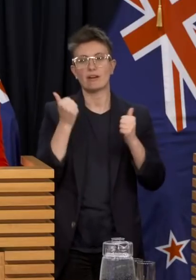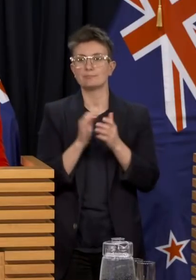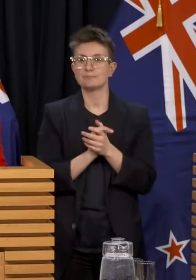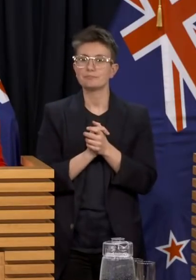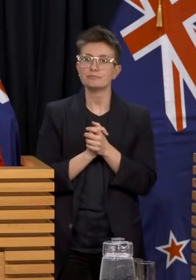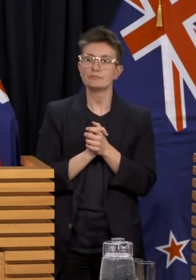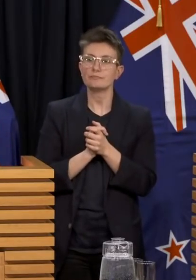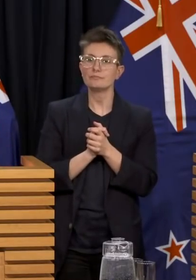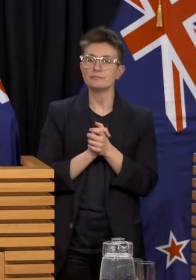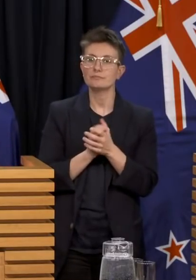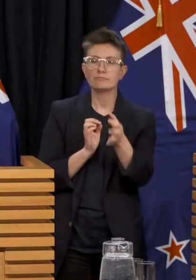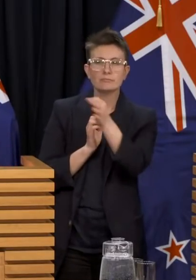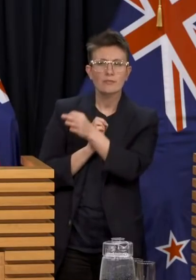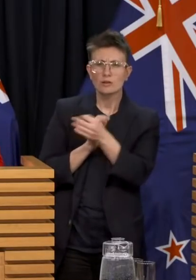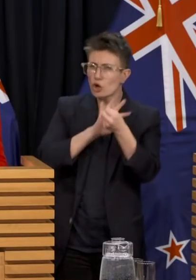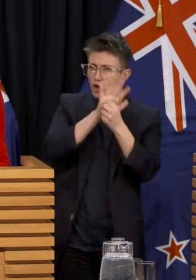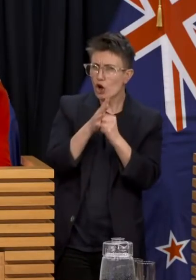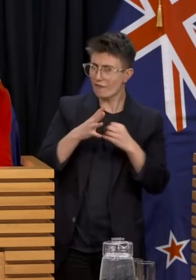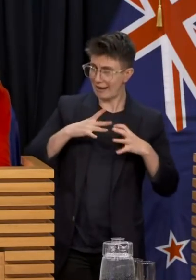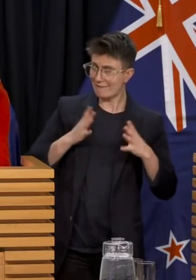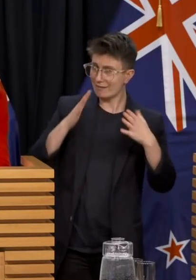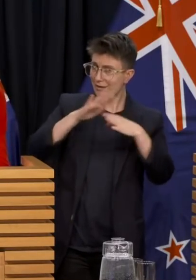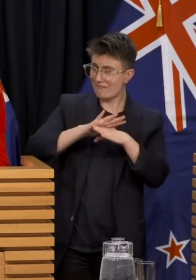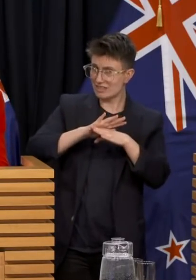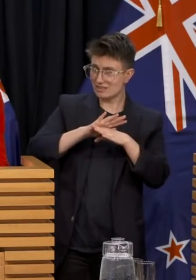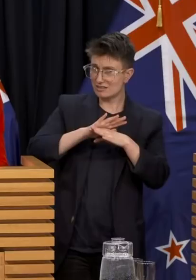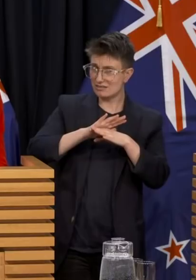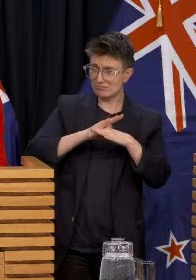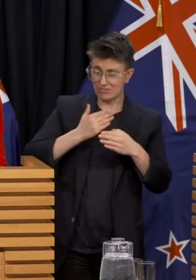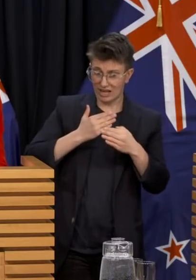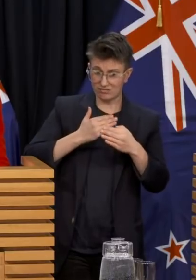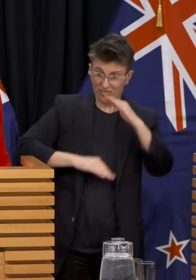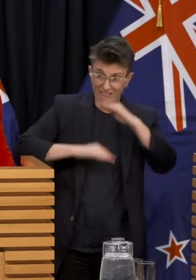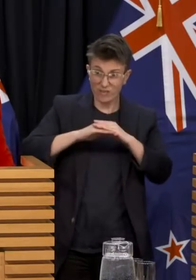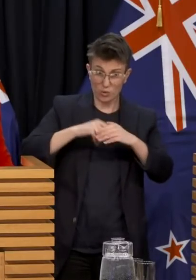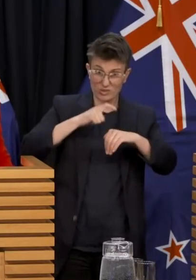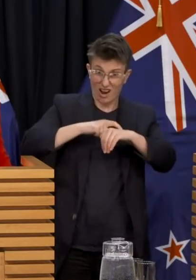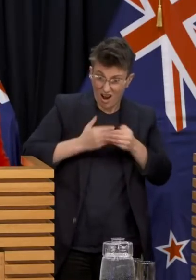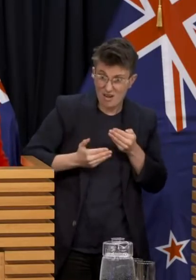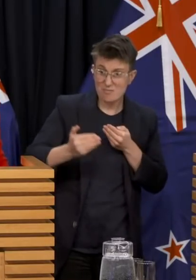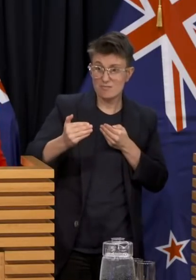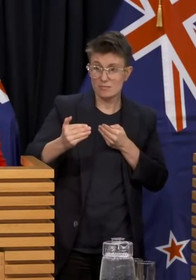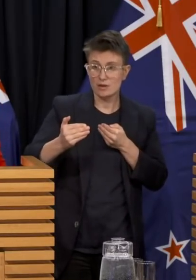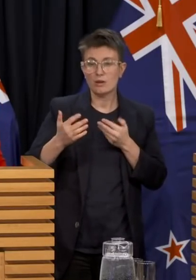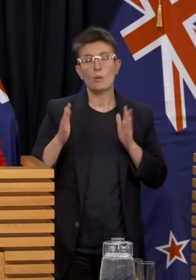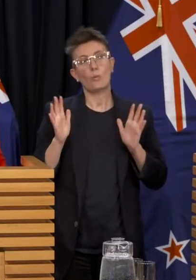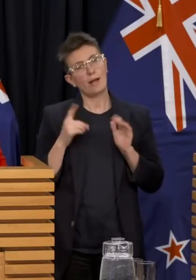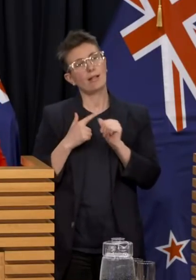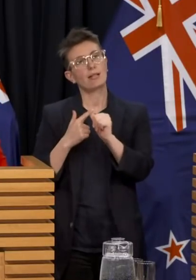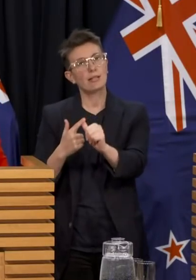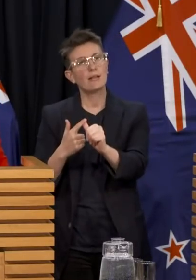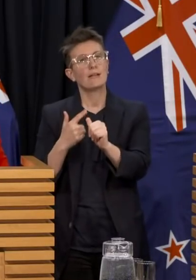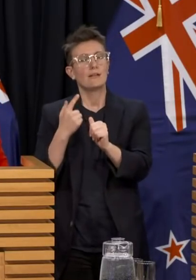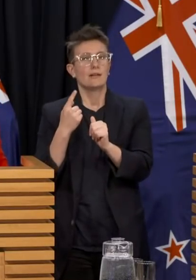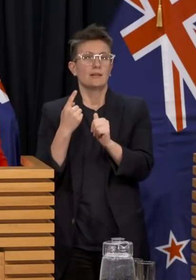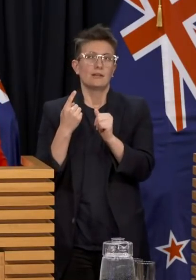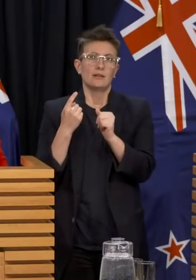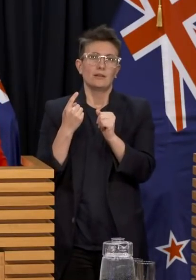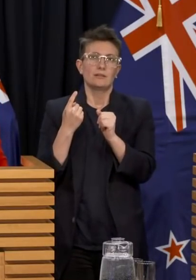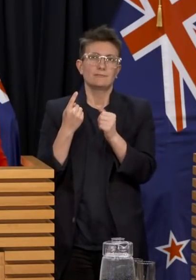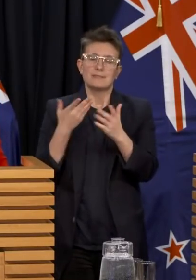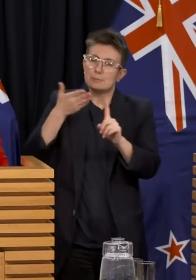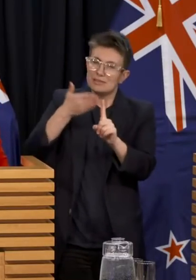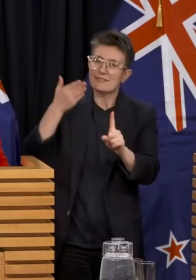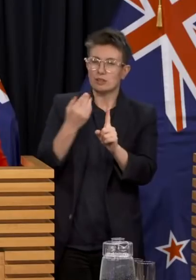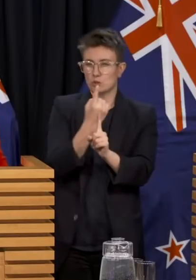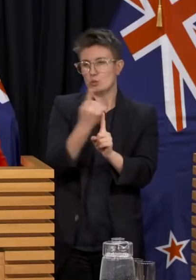cover, We've cover all of that? No, so obviously those are specific to those circumstances, but we are still asking people to stay at home